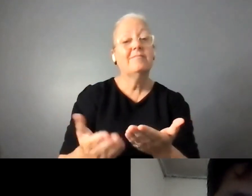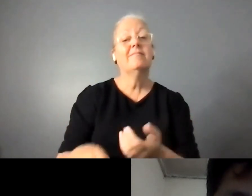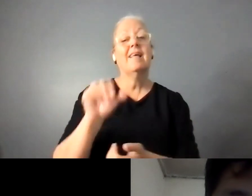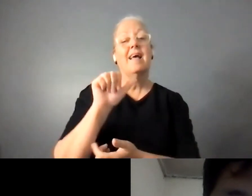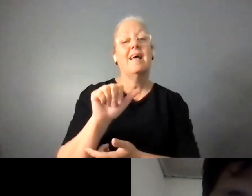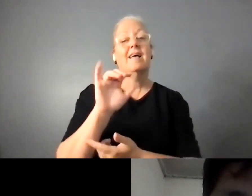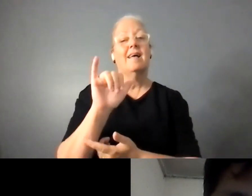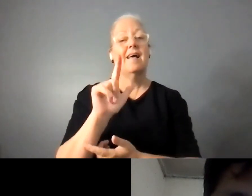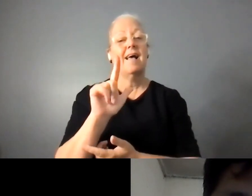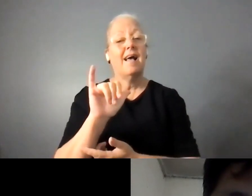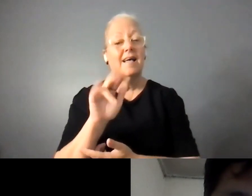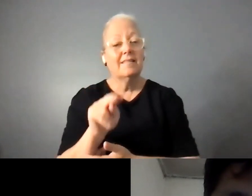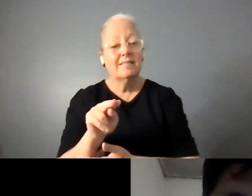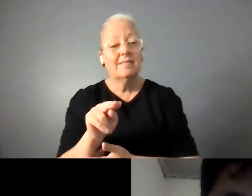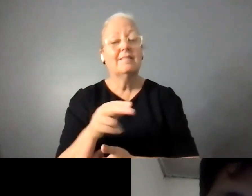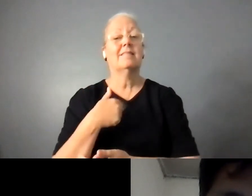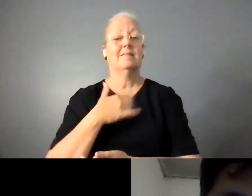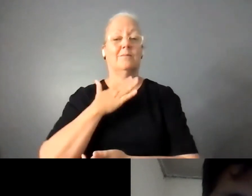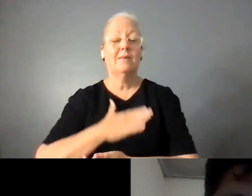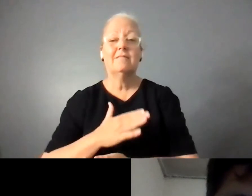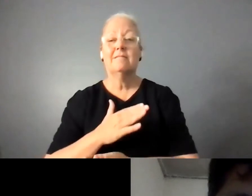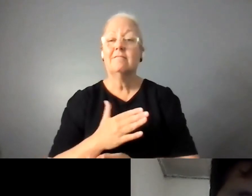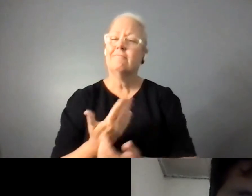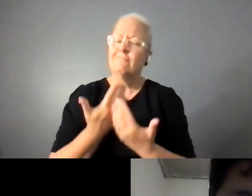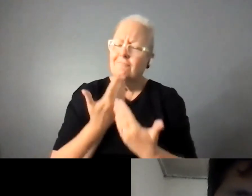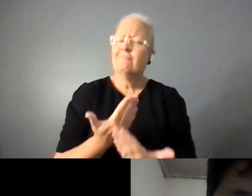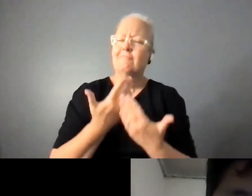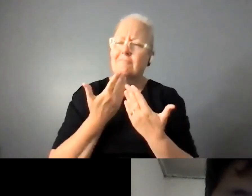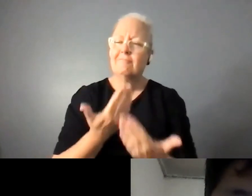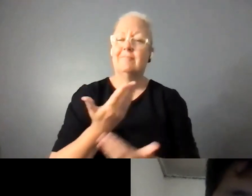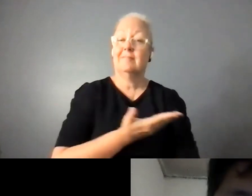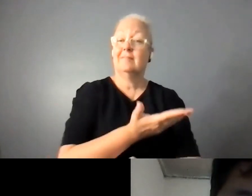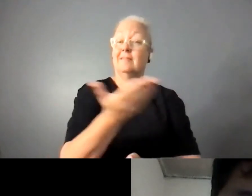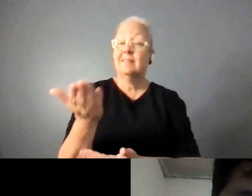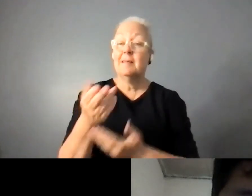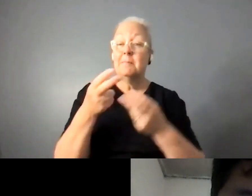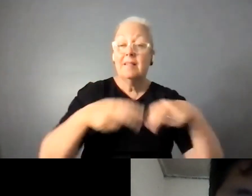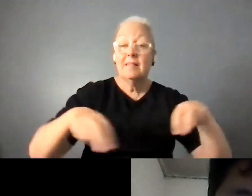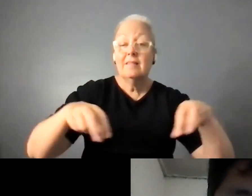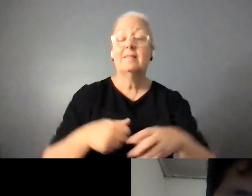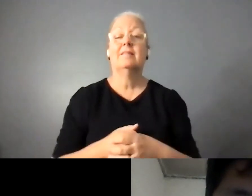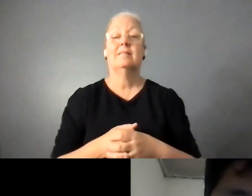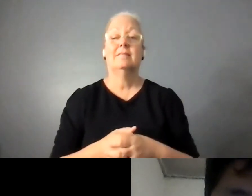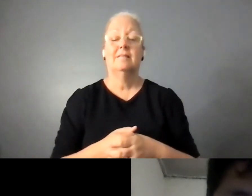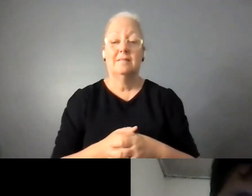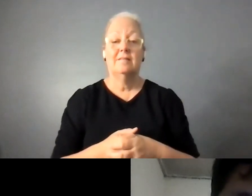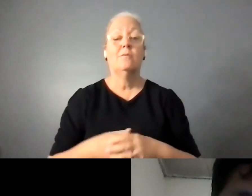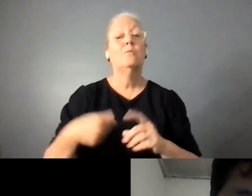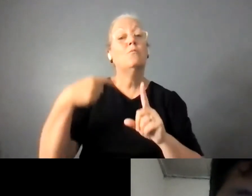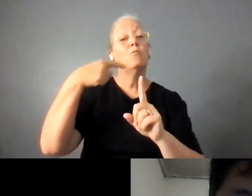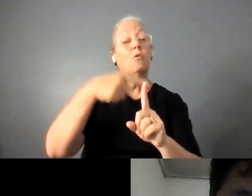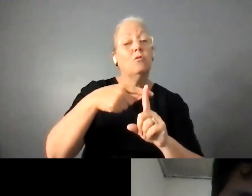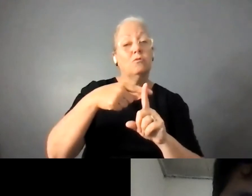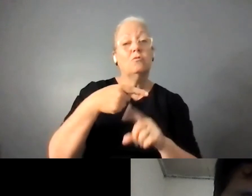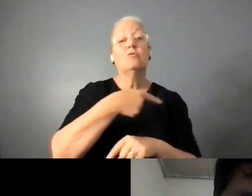express my gratitude to our panelists, and even more so to the people who have been